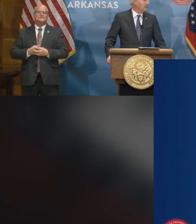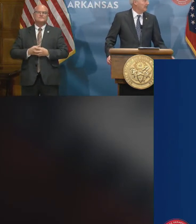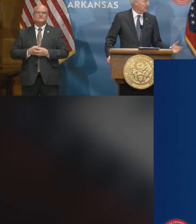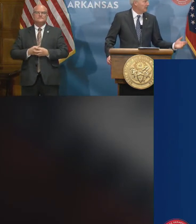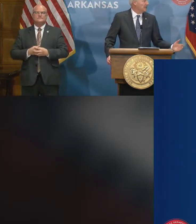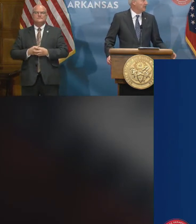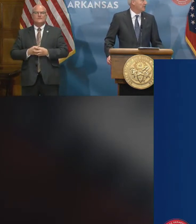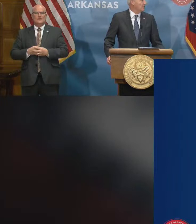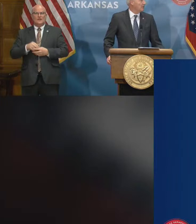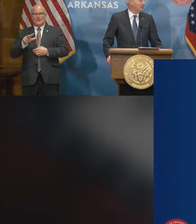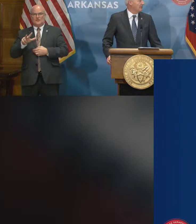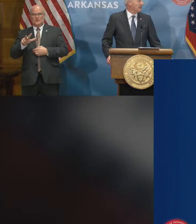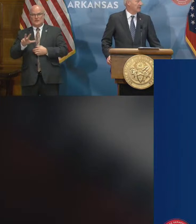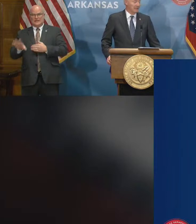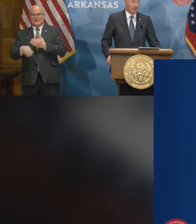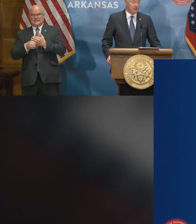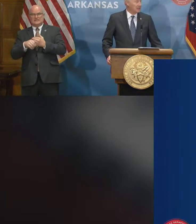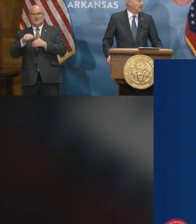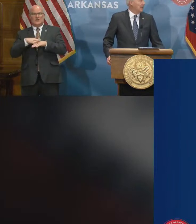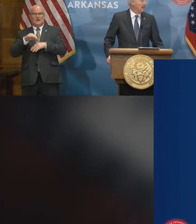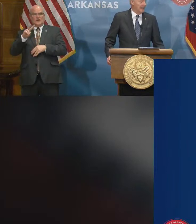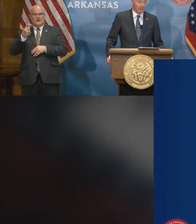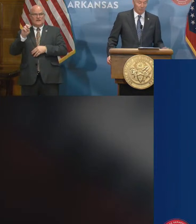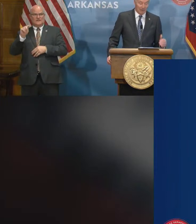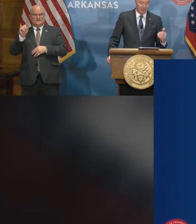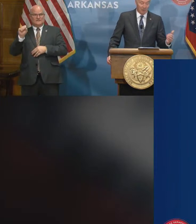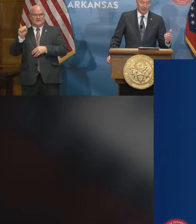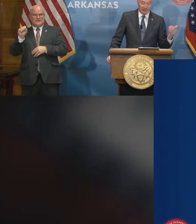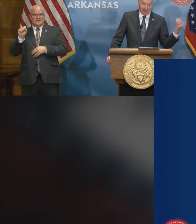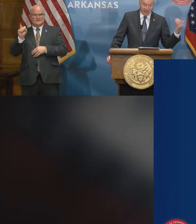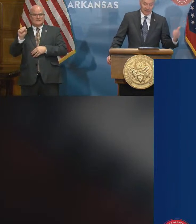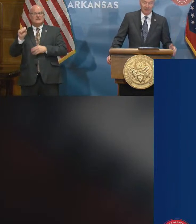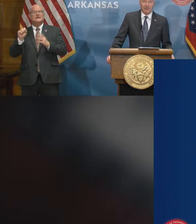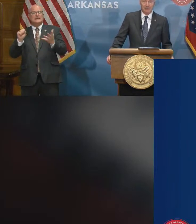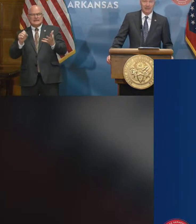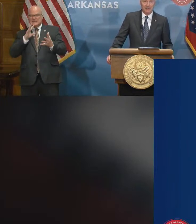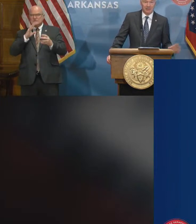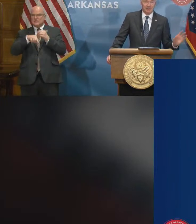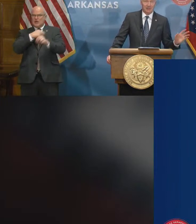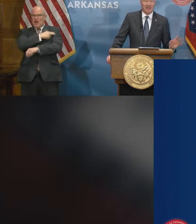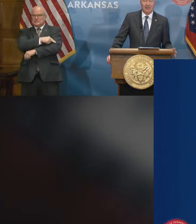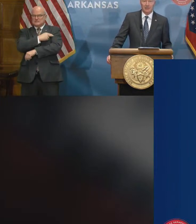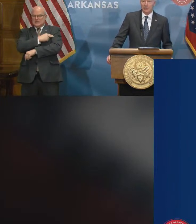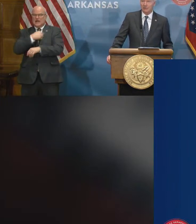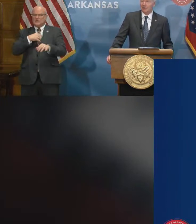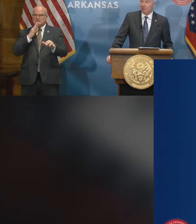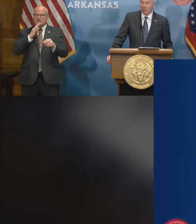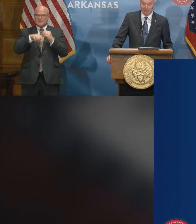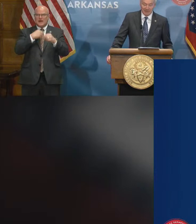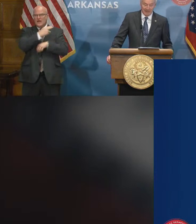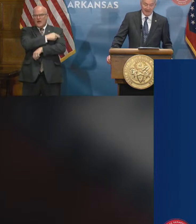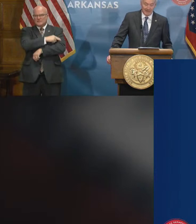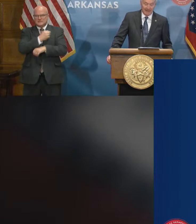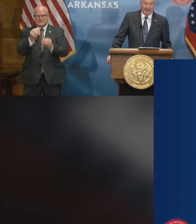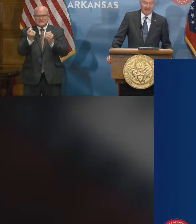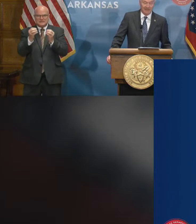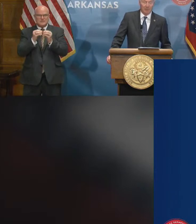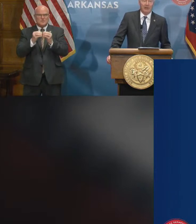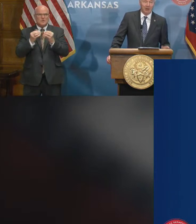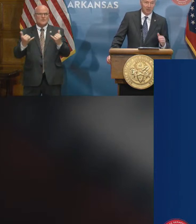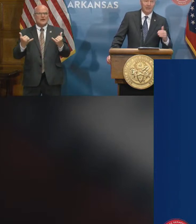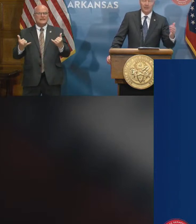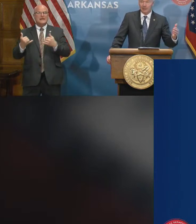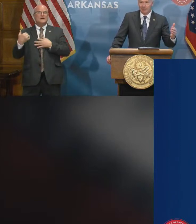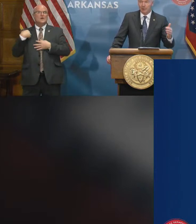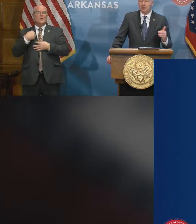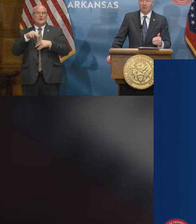COVID. 3 additional on ventilators. And while I'm on hospital space here, let's stay here just for a moment. And